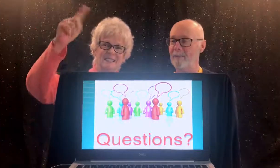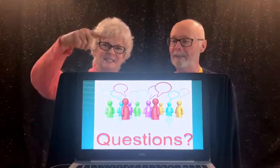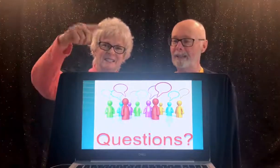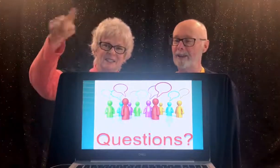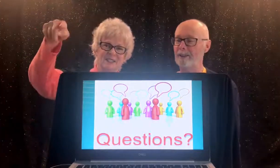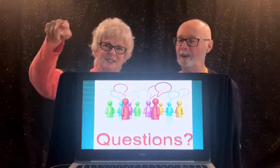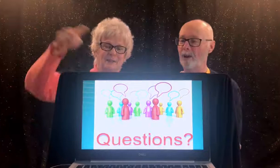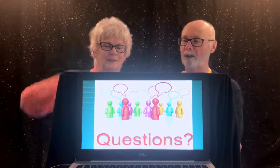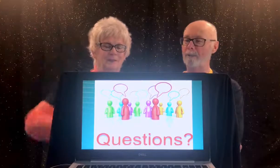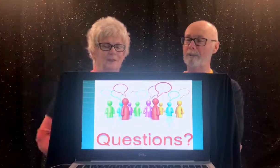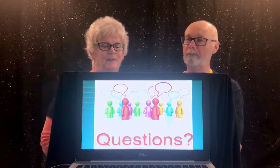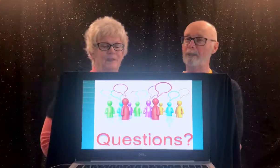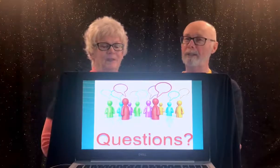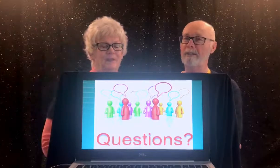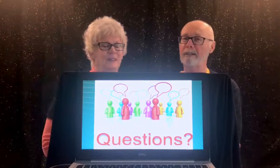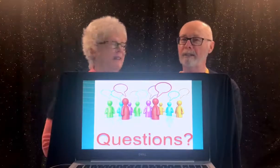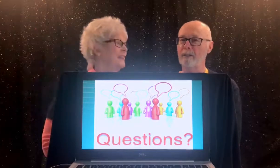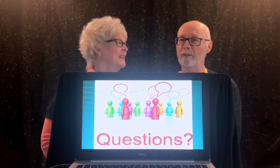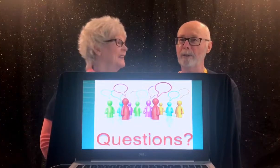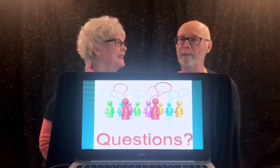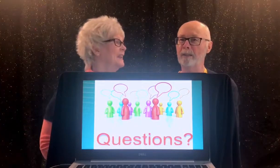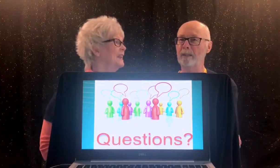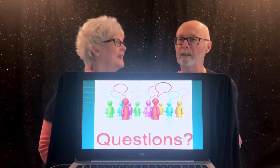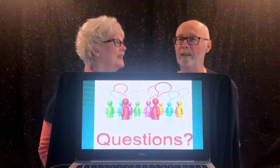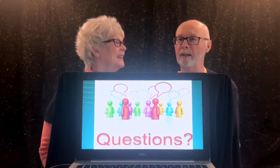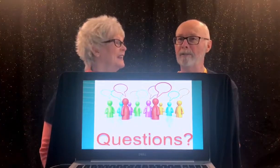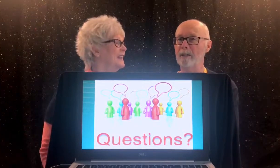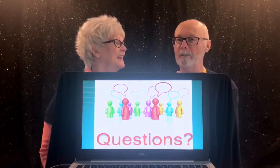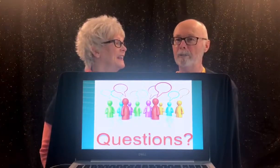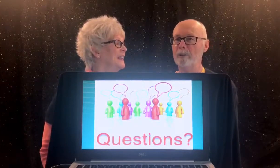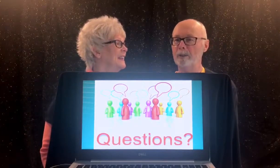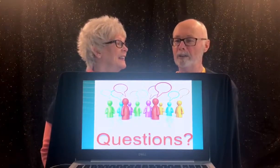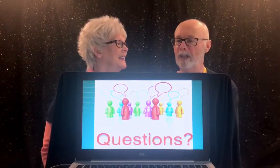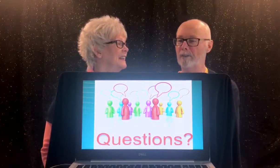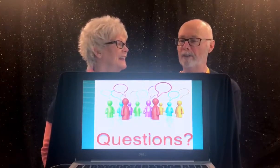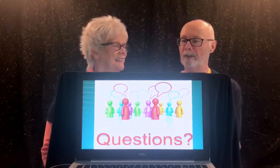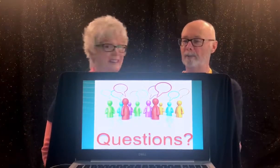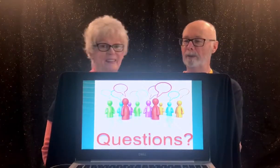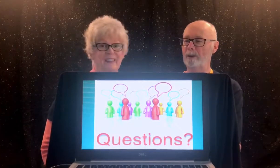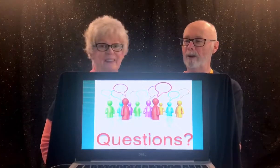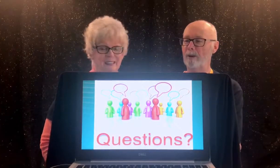us out and call on people. And then remember to unmute yourself when you're called